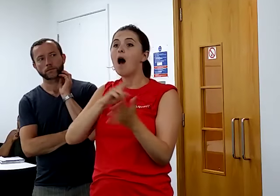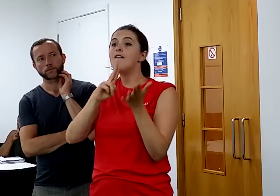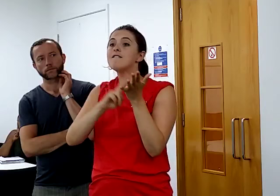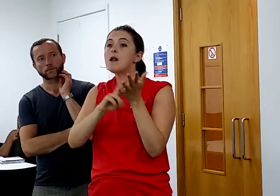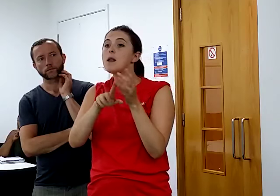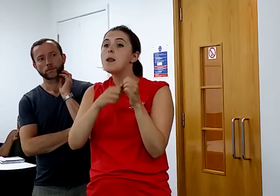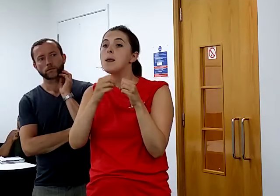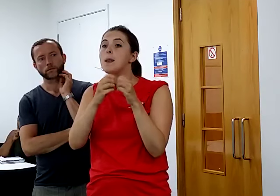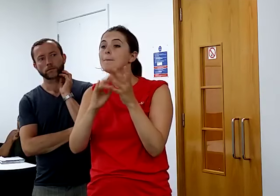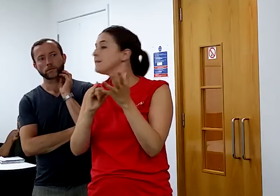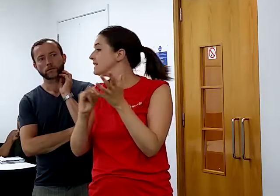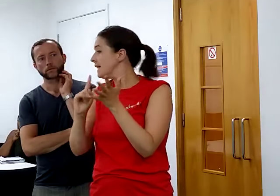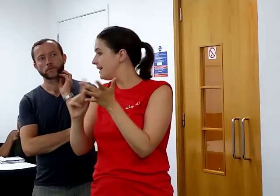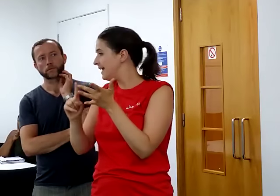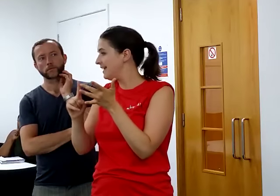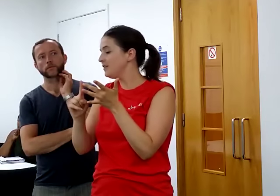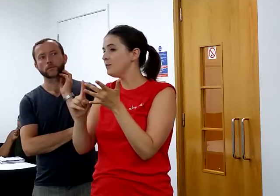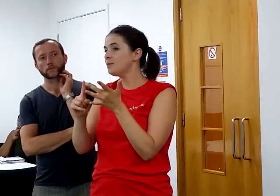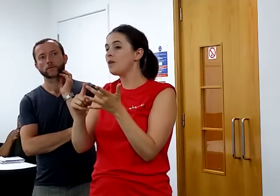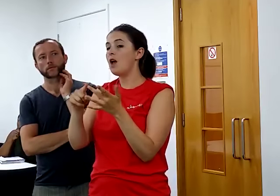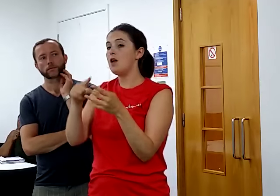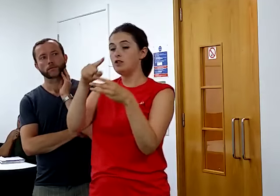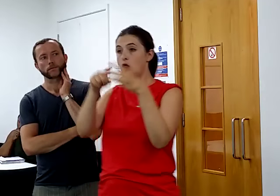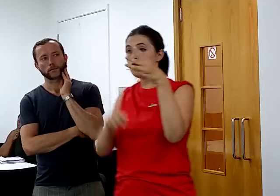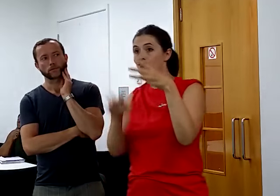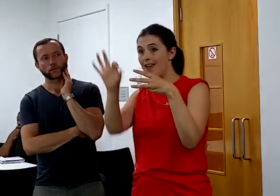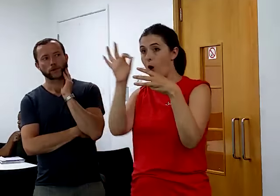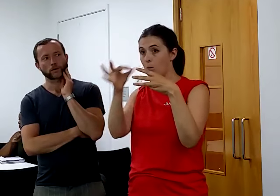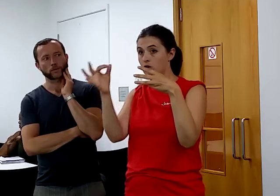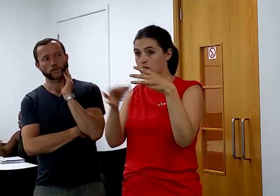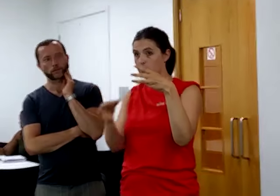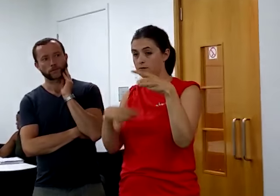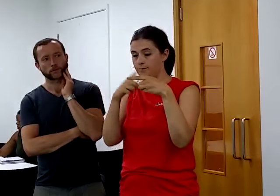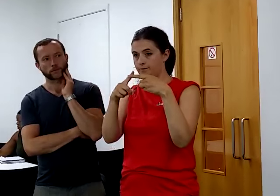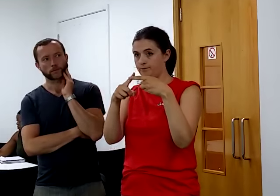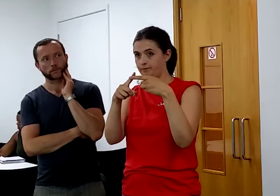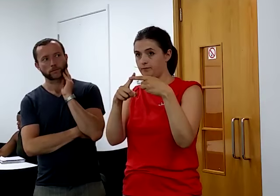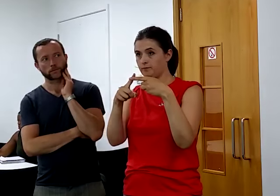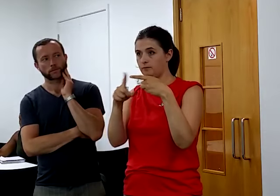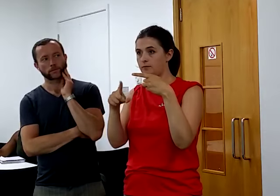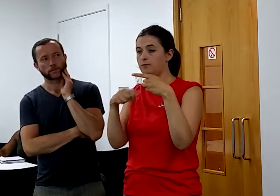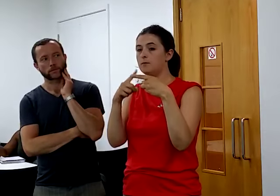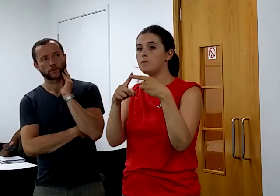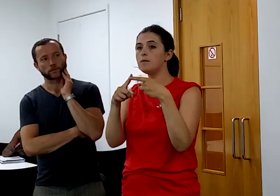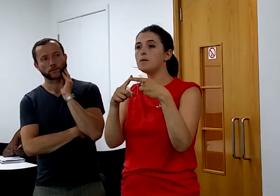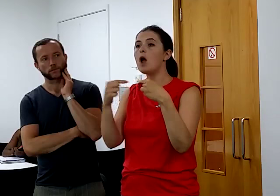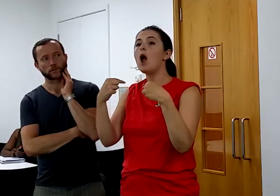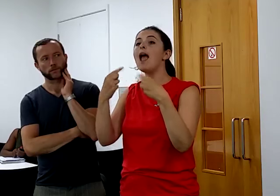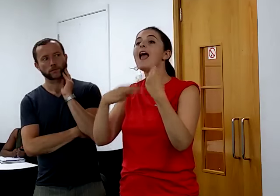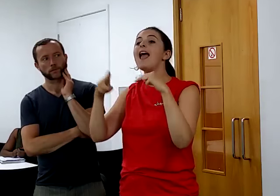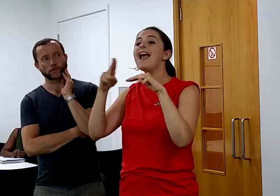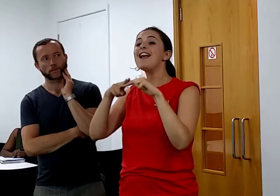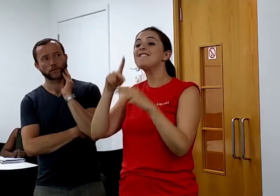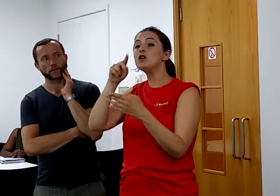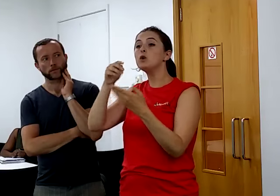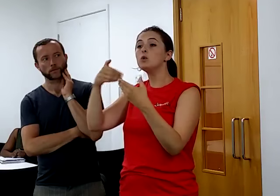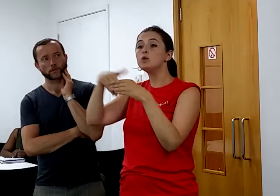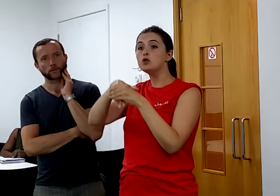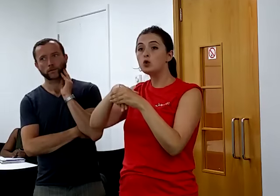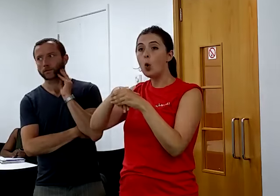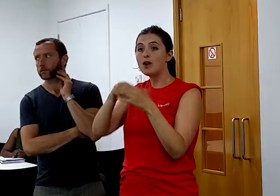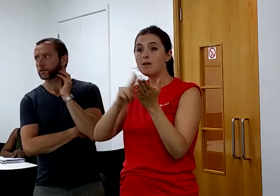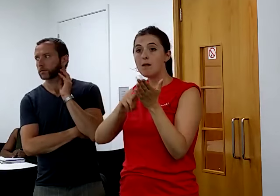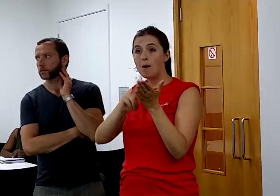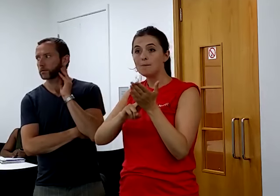member, then one of the three options apply to you. Option one, I joined Nugsley on or before